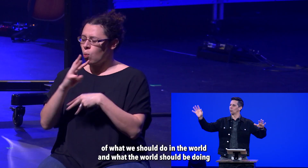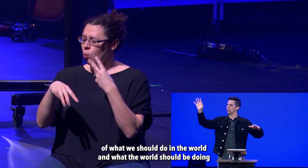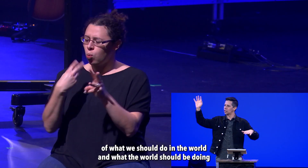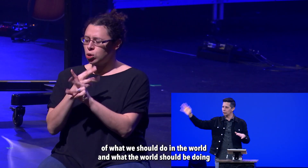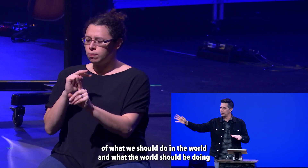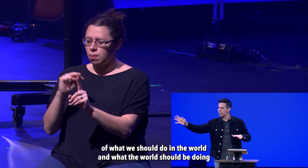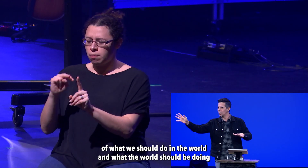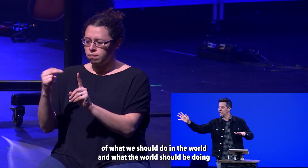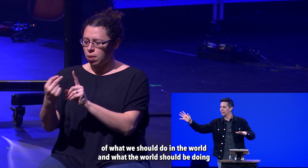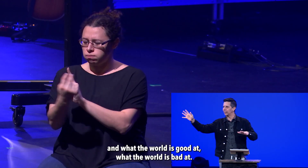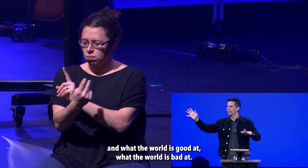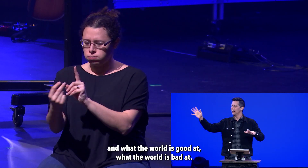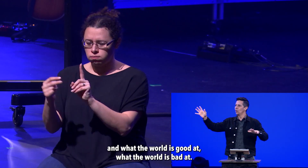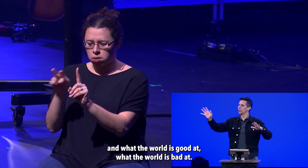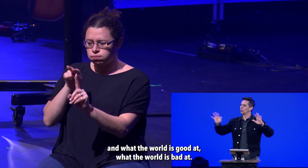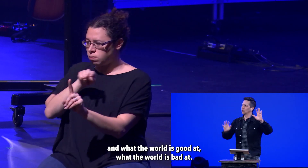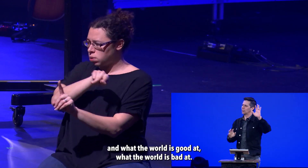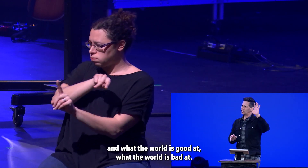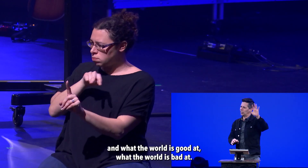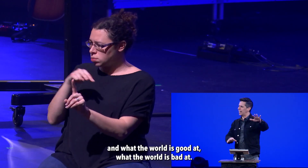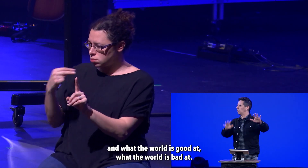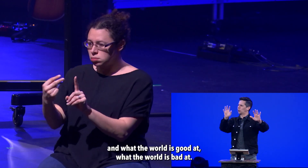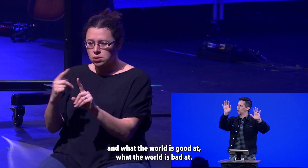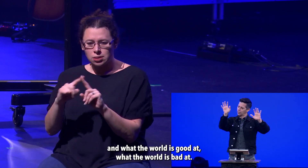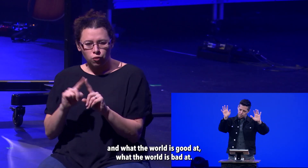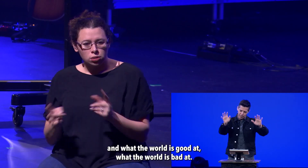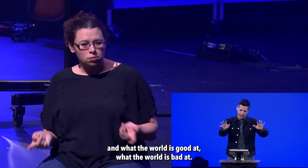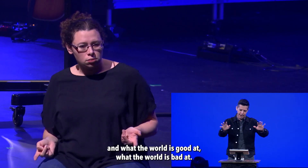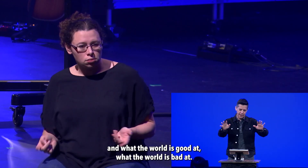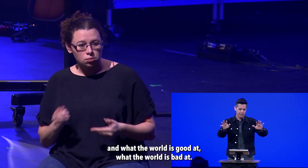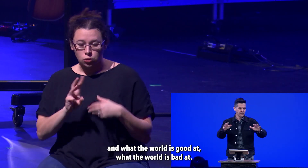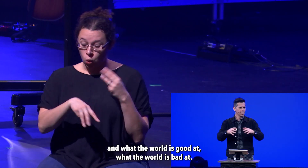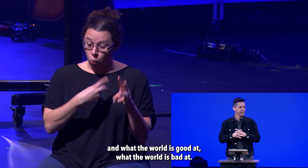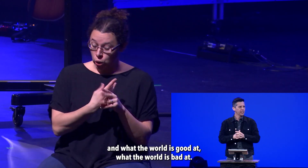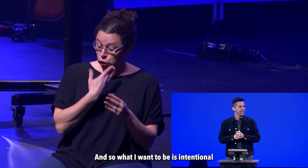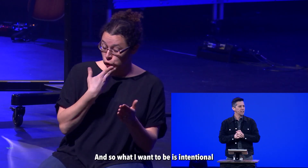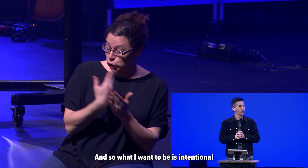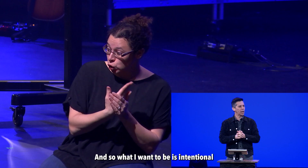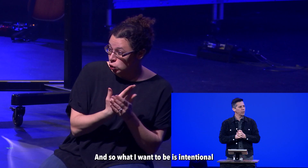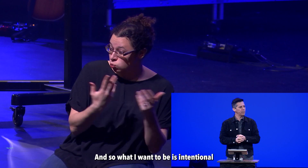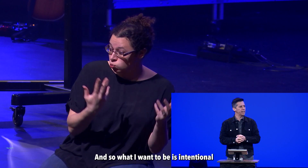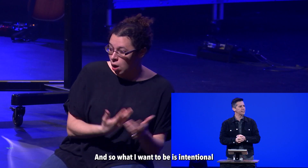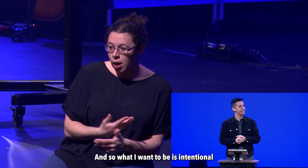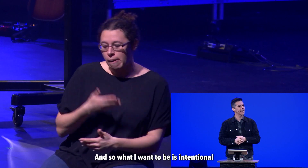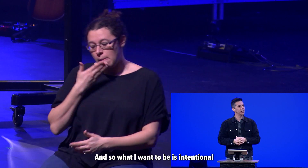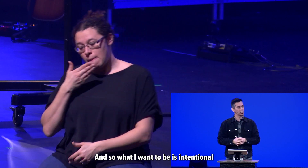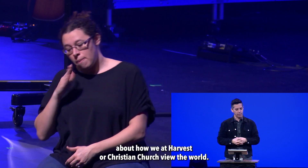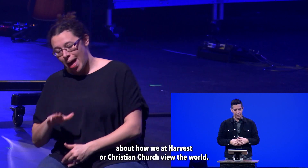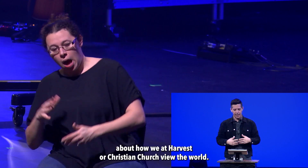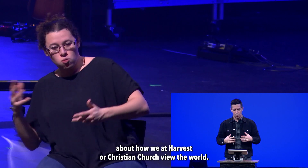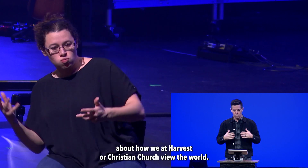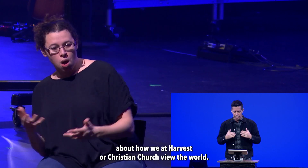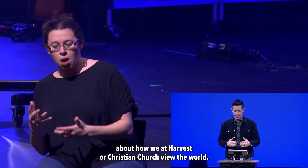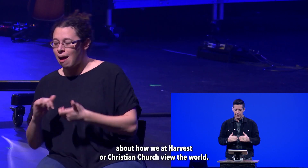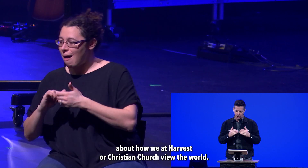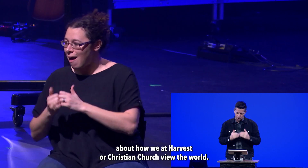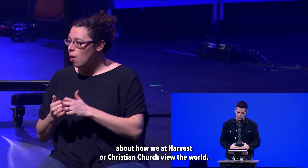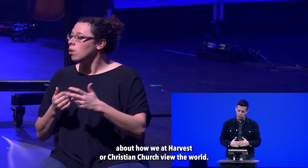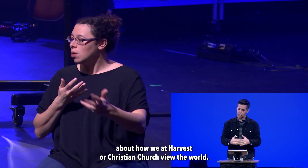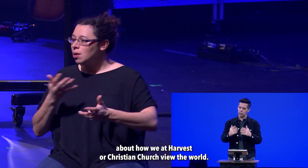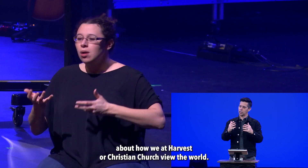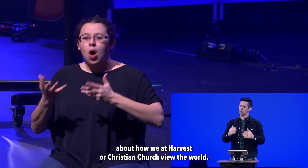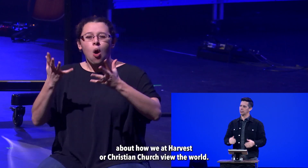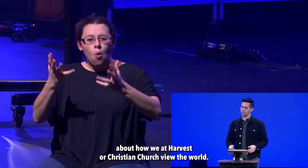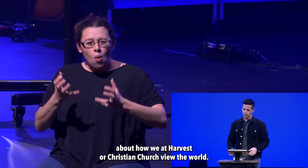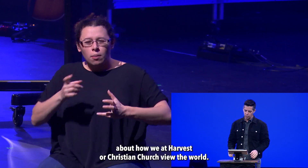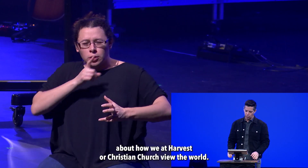what the world should be doing and what the world is good at, what the world is bad at. And so what I want to be is intentional about how we at